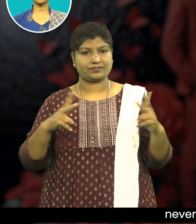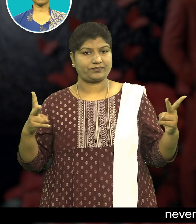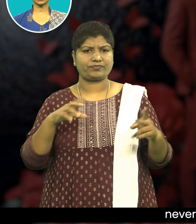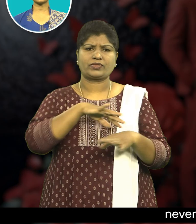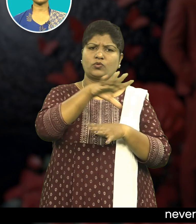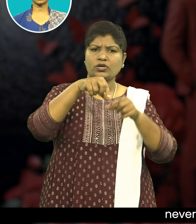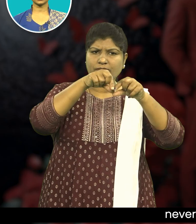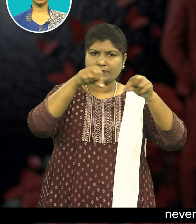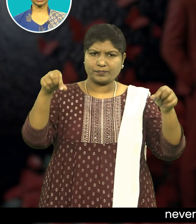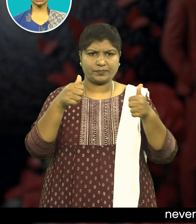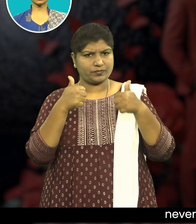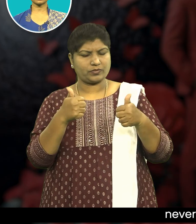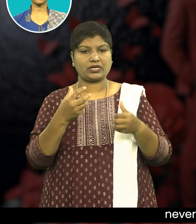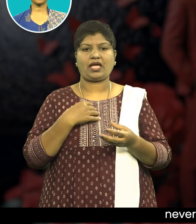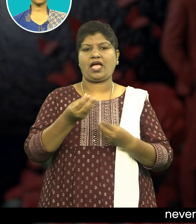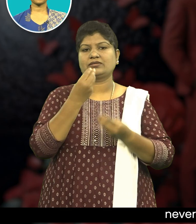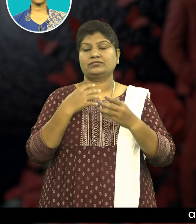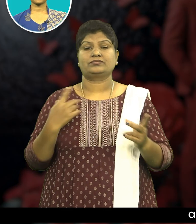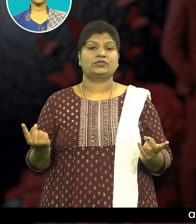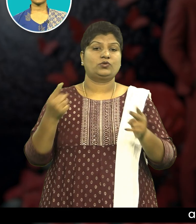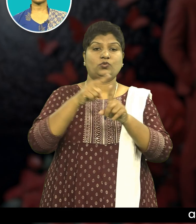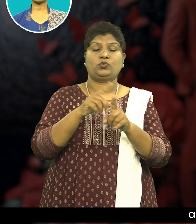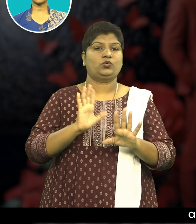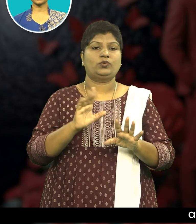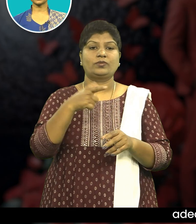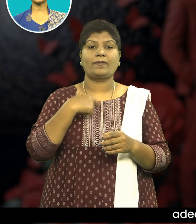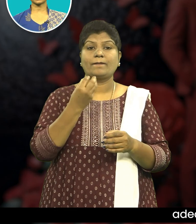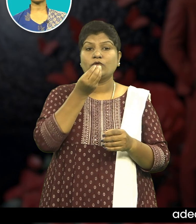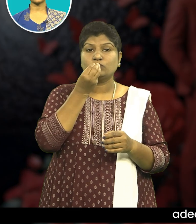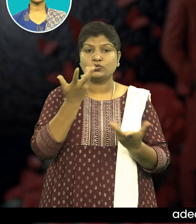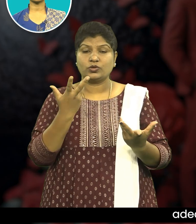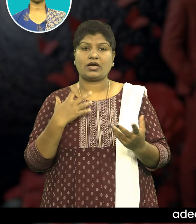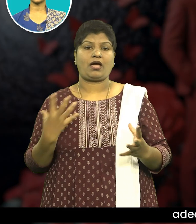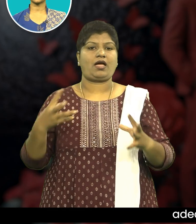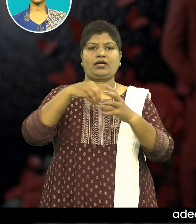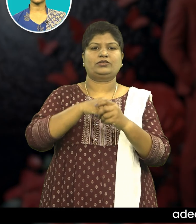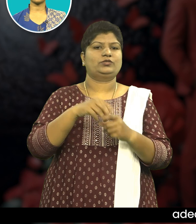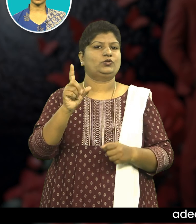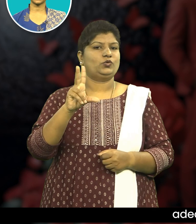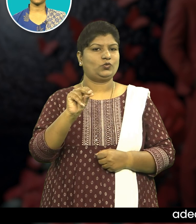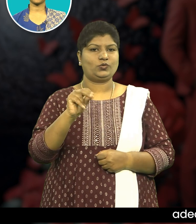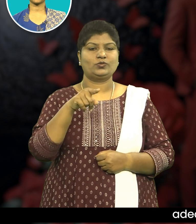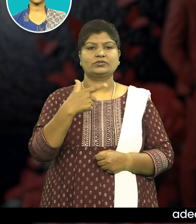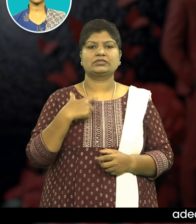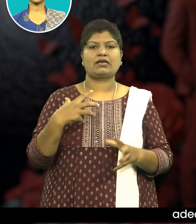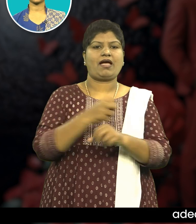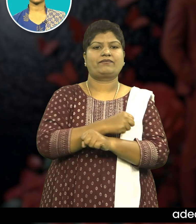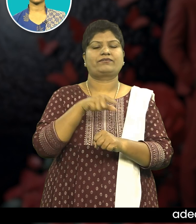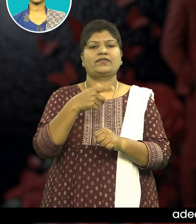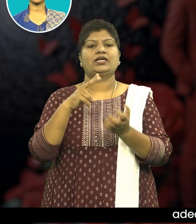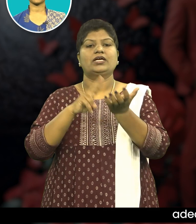never replace regular meals as they do not have adequate nutritional value.